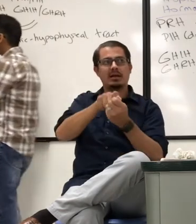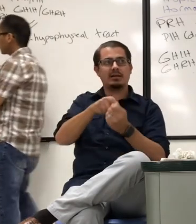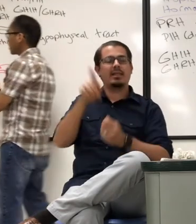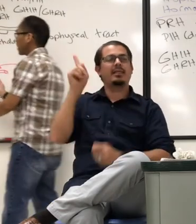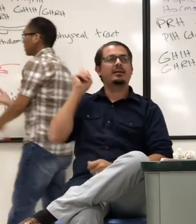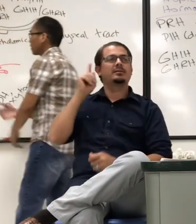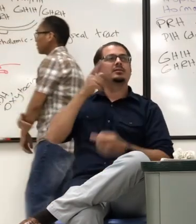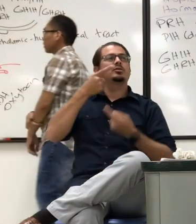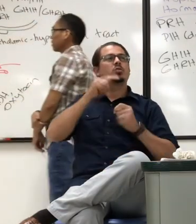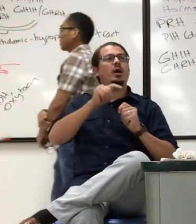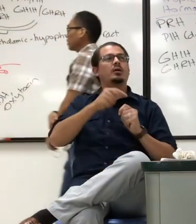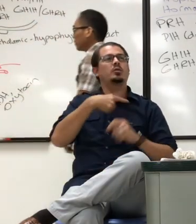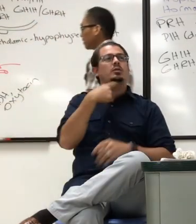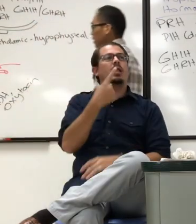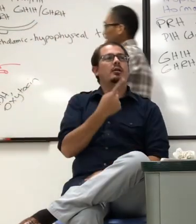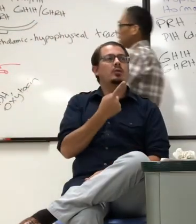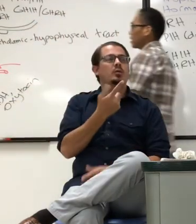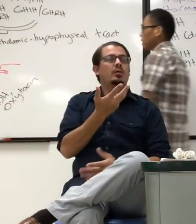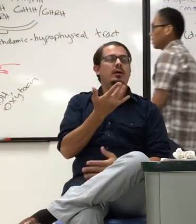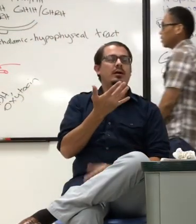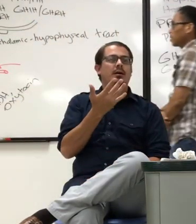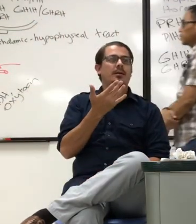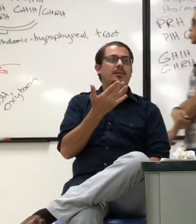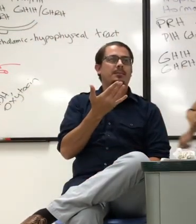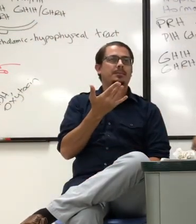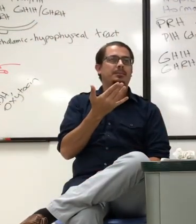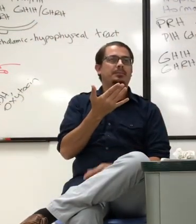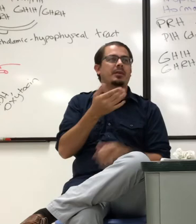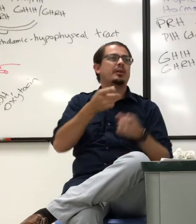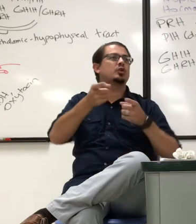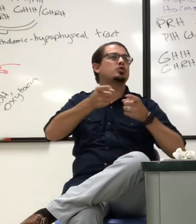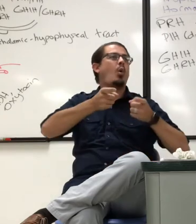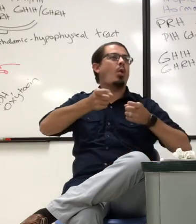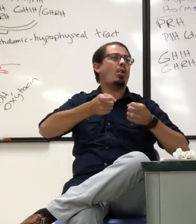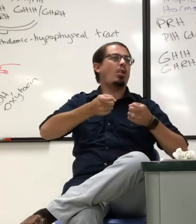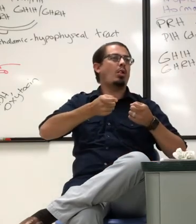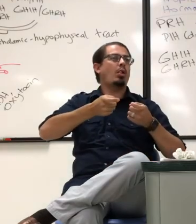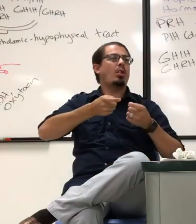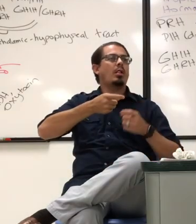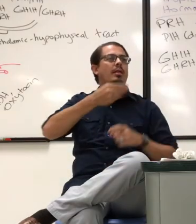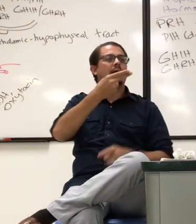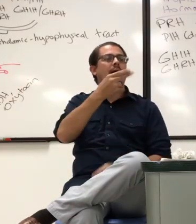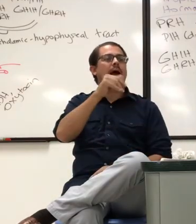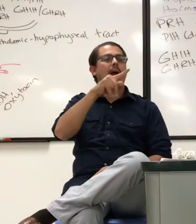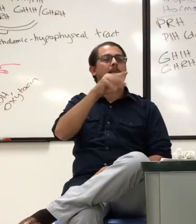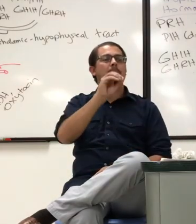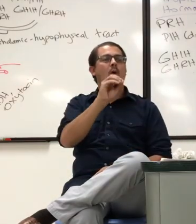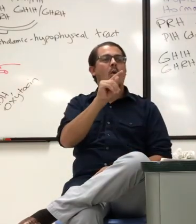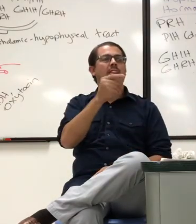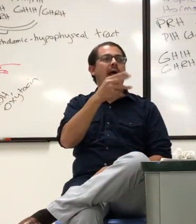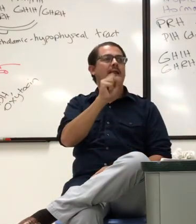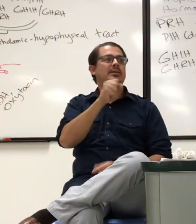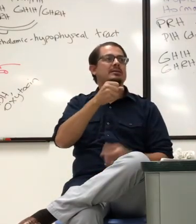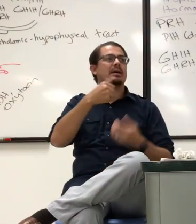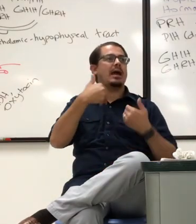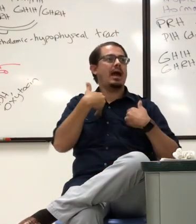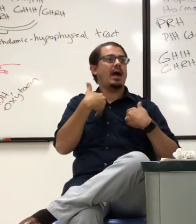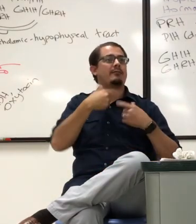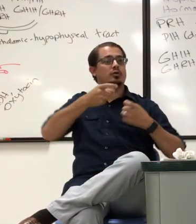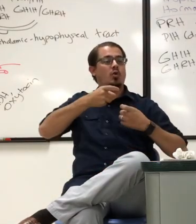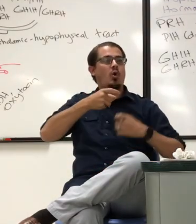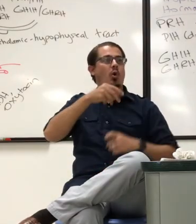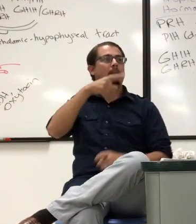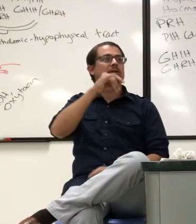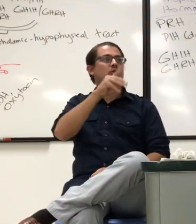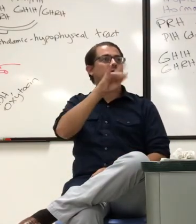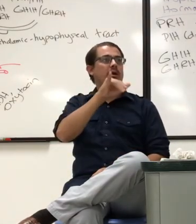just trying to present the control that the hypothalamus has over the pituitary. So, but